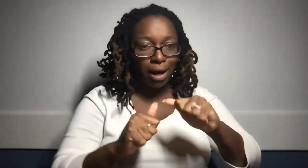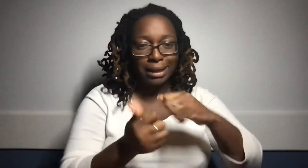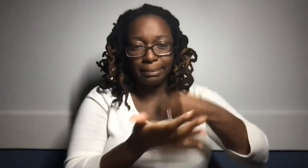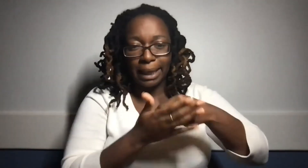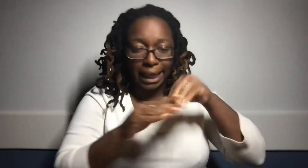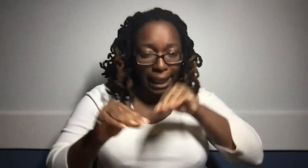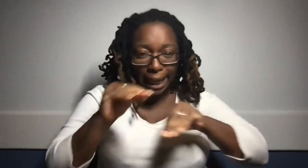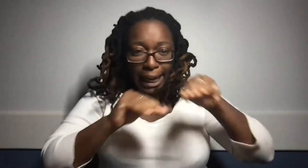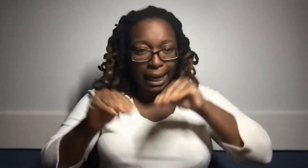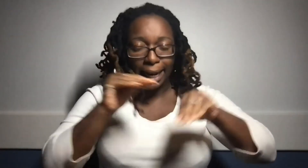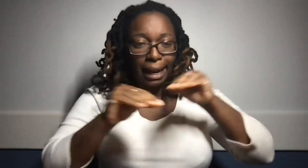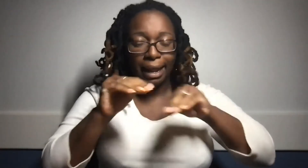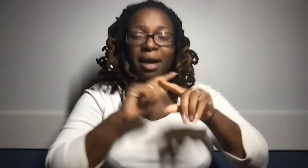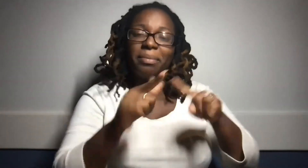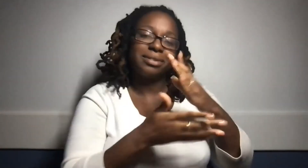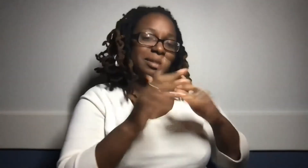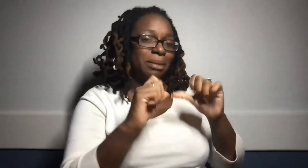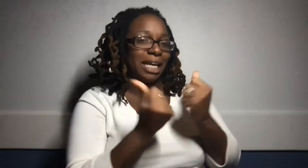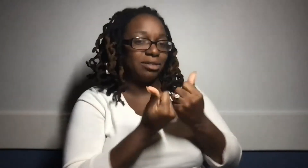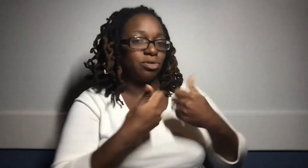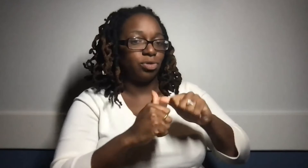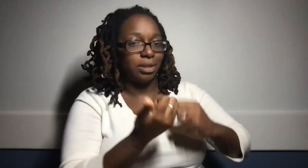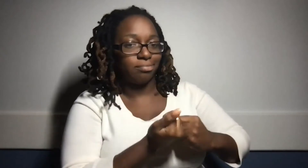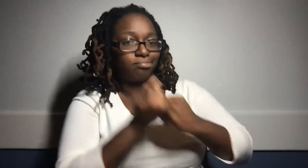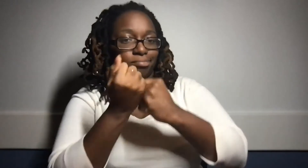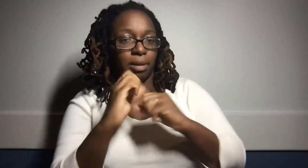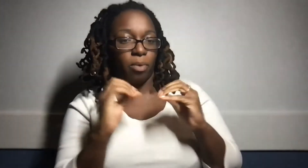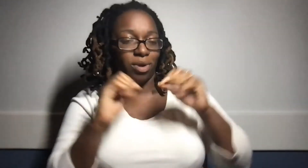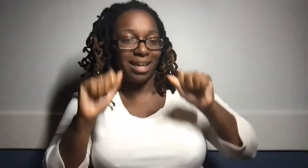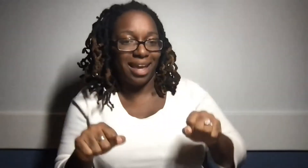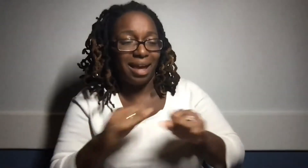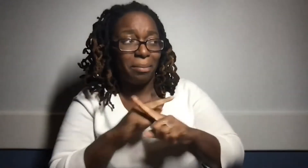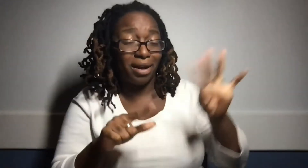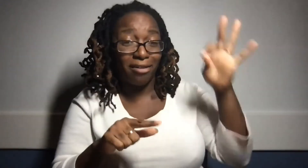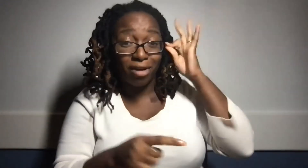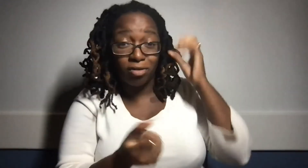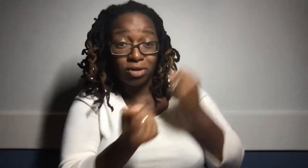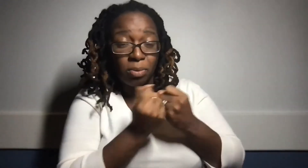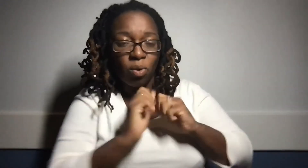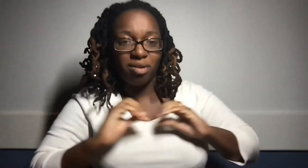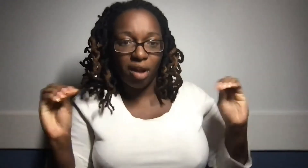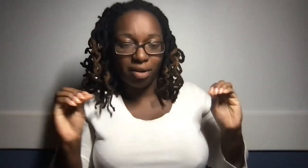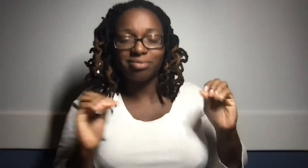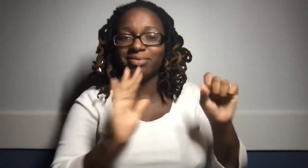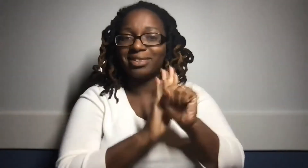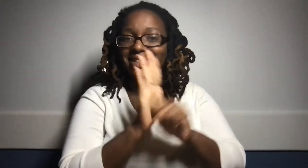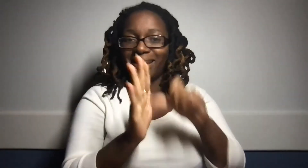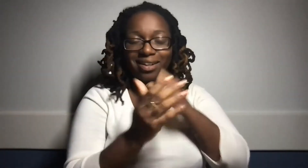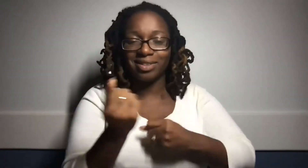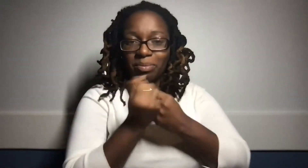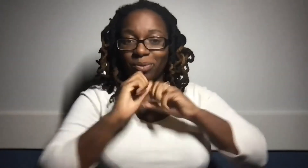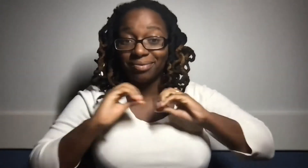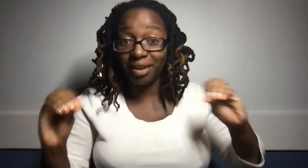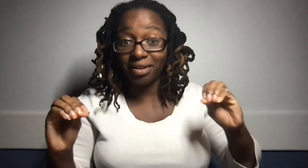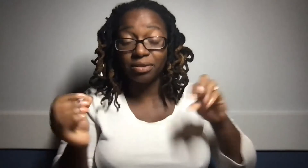other organizations that have been providing a lot of the extra care with no federal support and minimal state support. So we really call on Congress